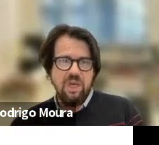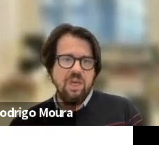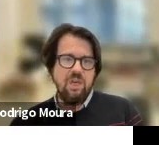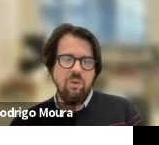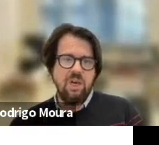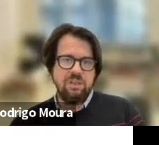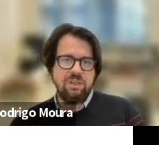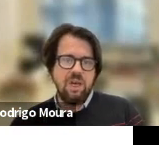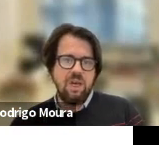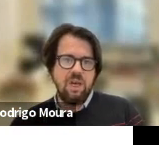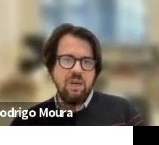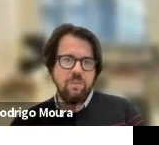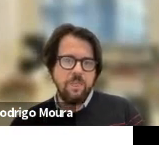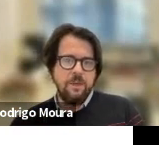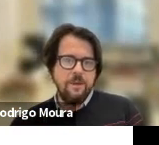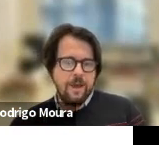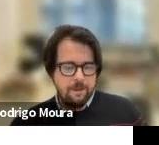Silva, he was